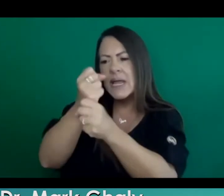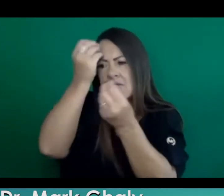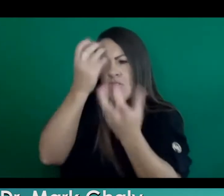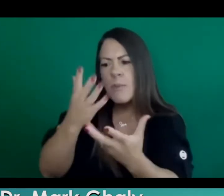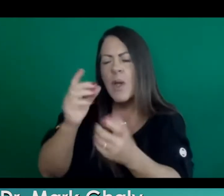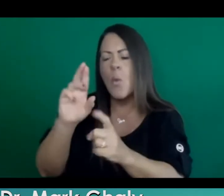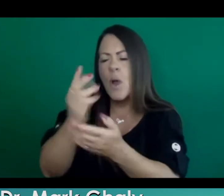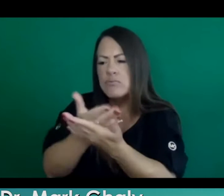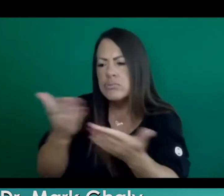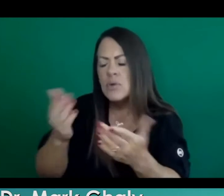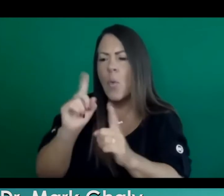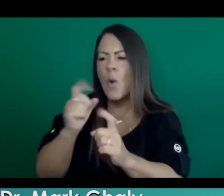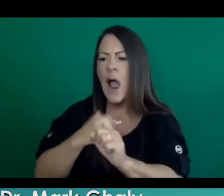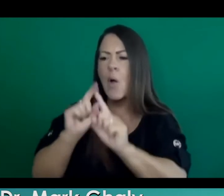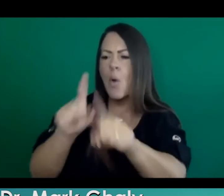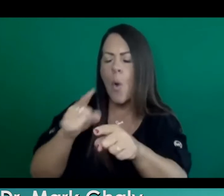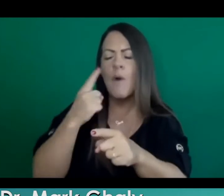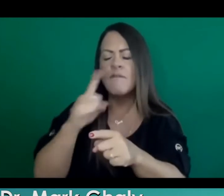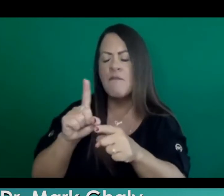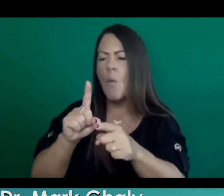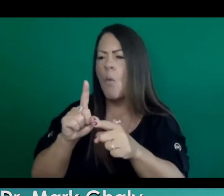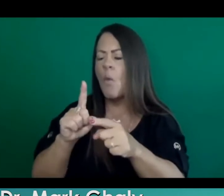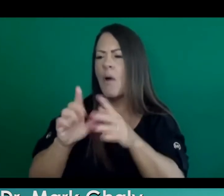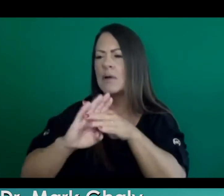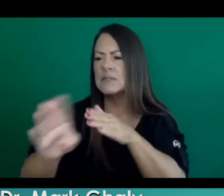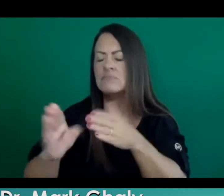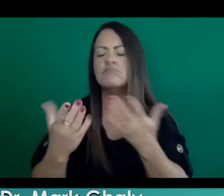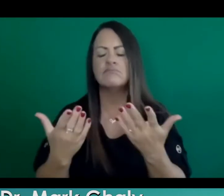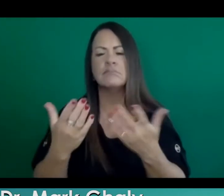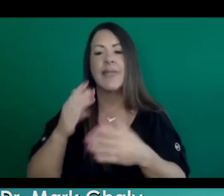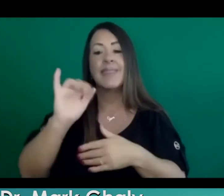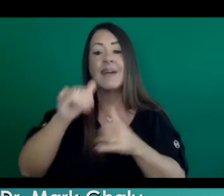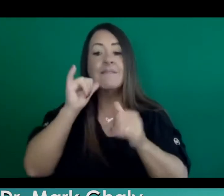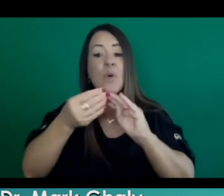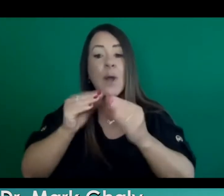to evacuations and fires. That number, I'll say it twice, is